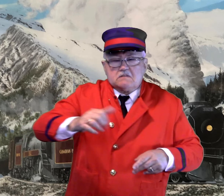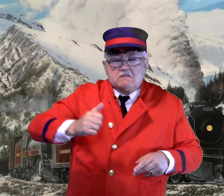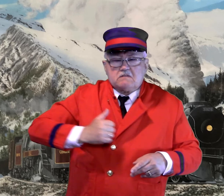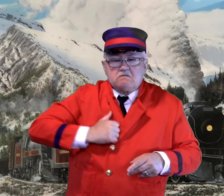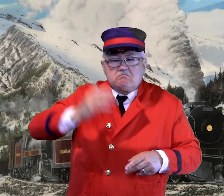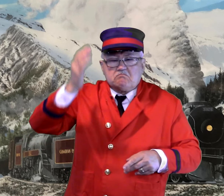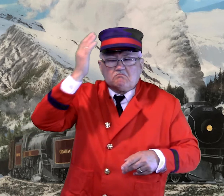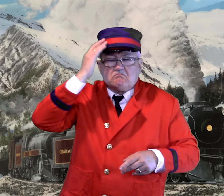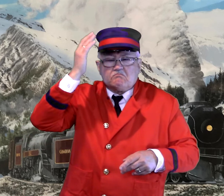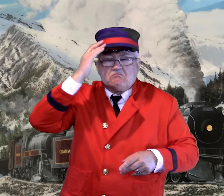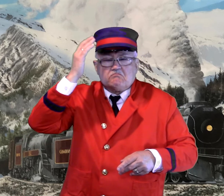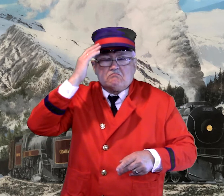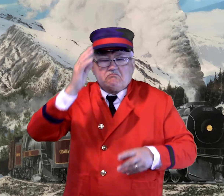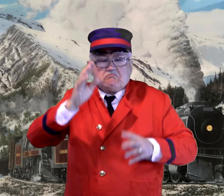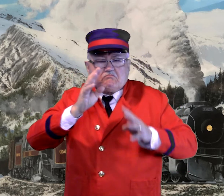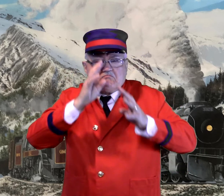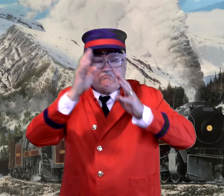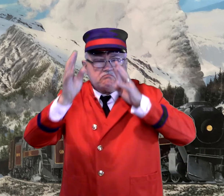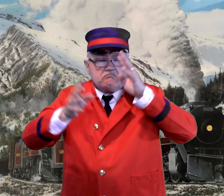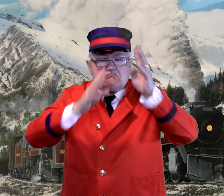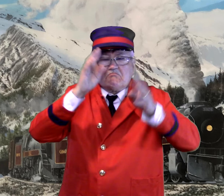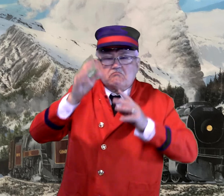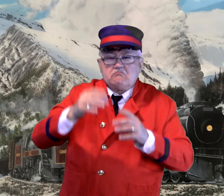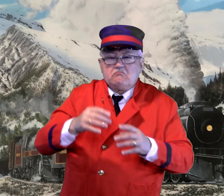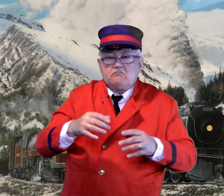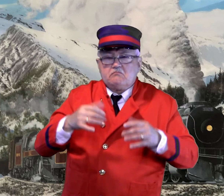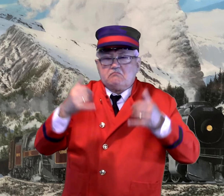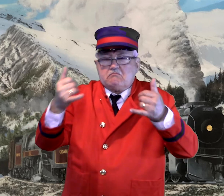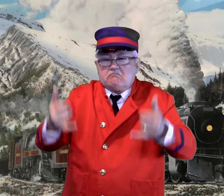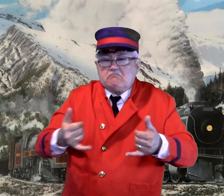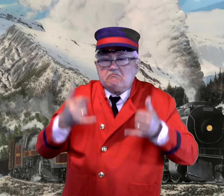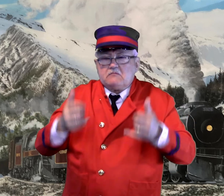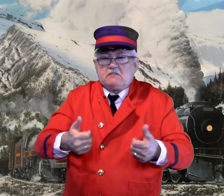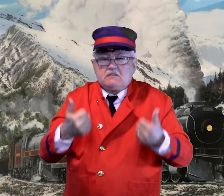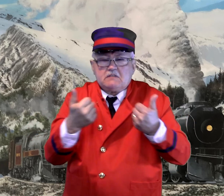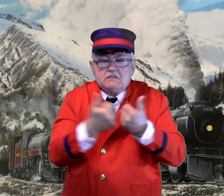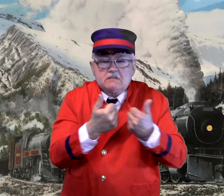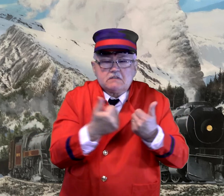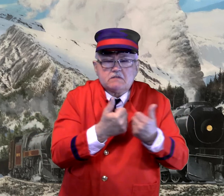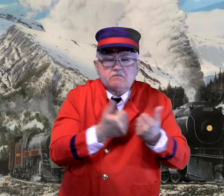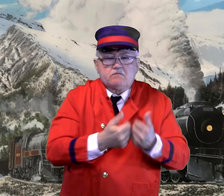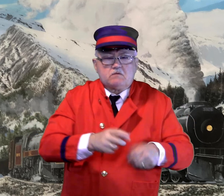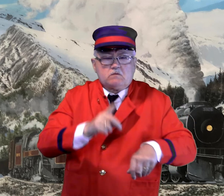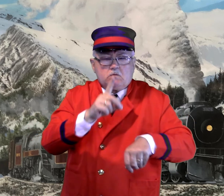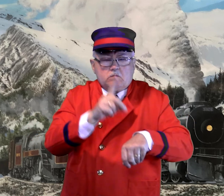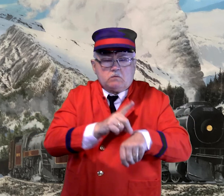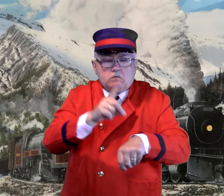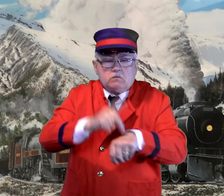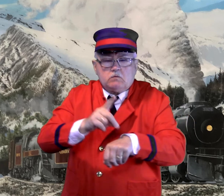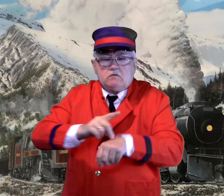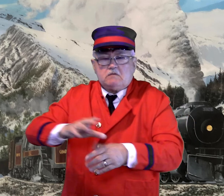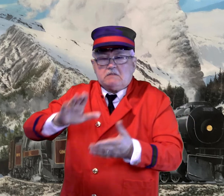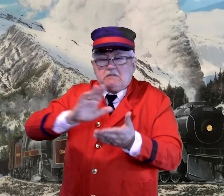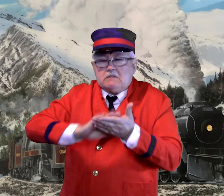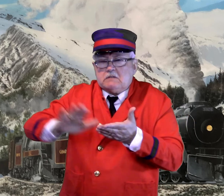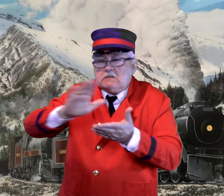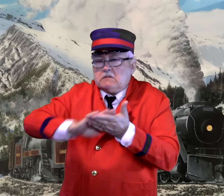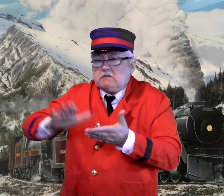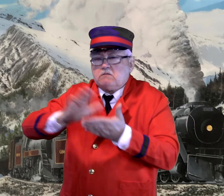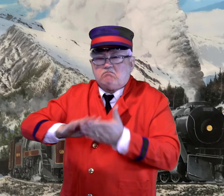the cities across Canada. They became very inventive. They passed time playing games, doing